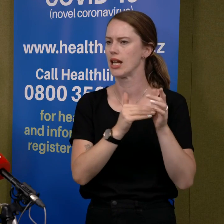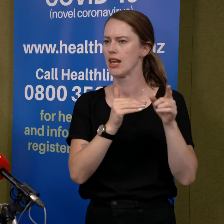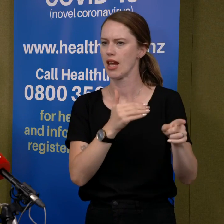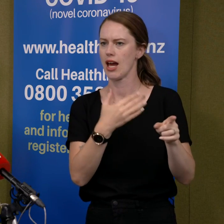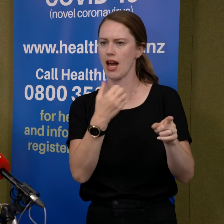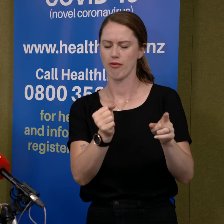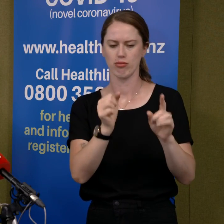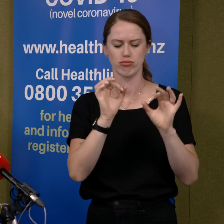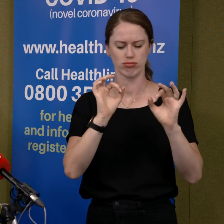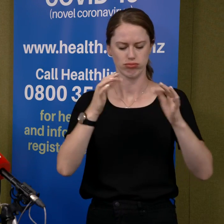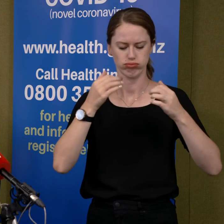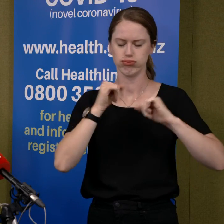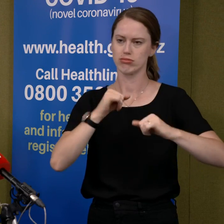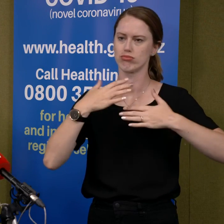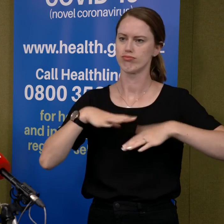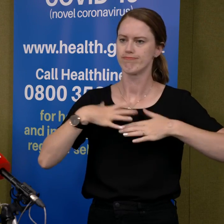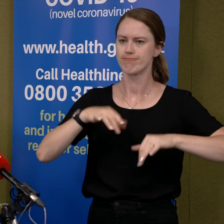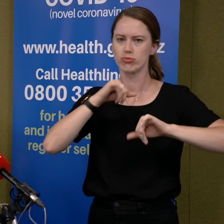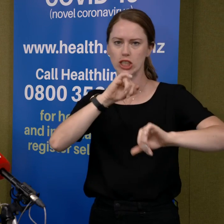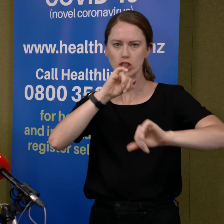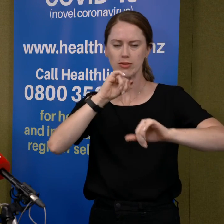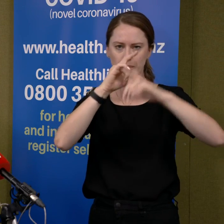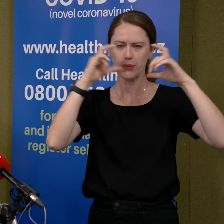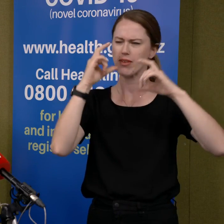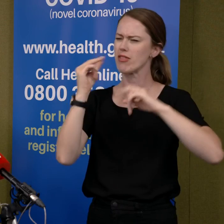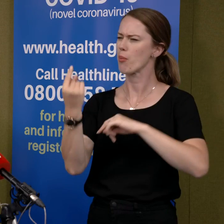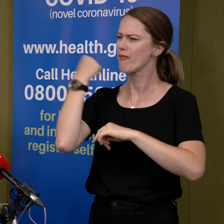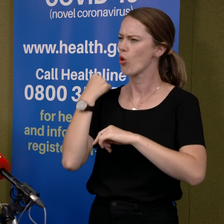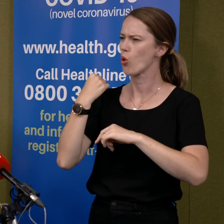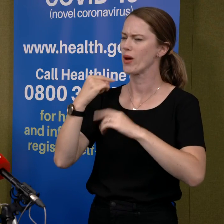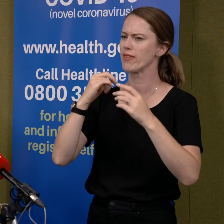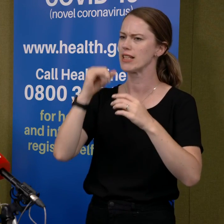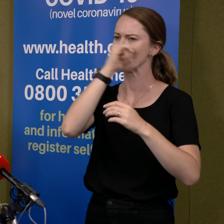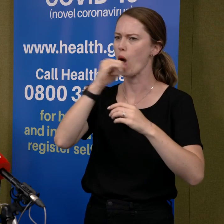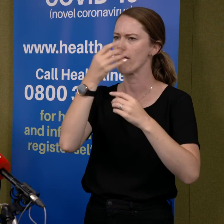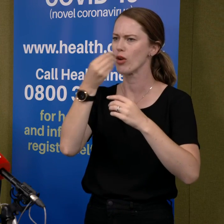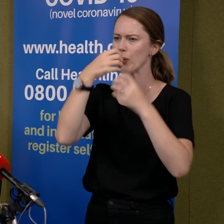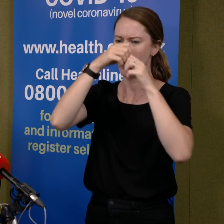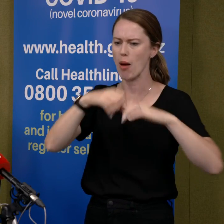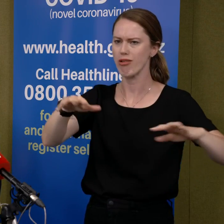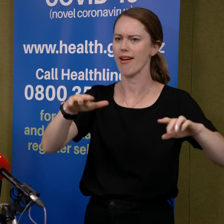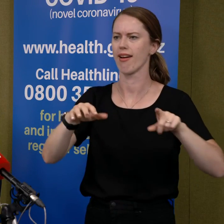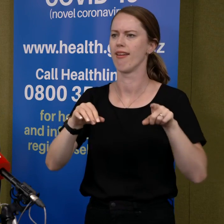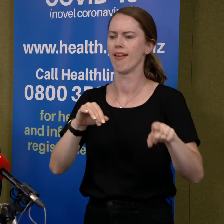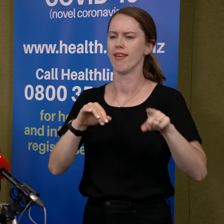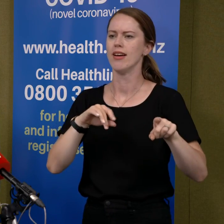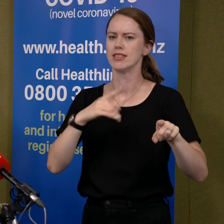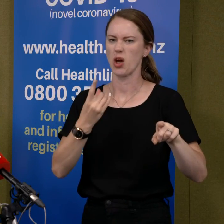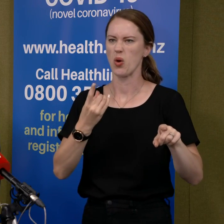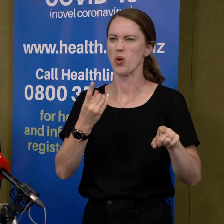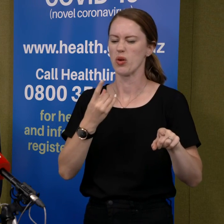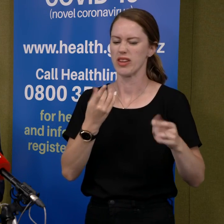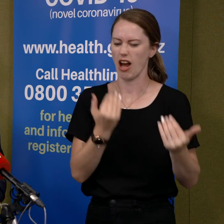PPE. They've done this before when we had the swine flu outbreak in 2009, so it's really gearing up our